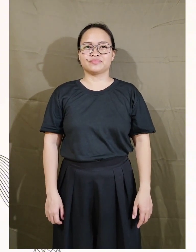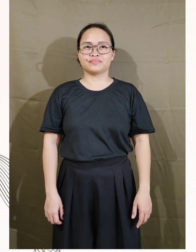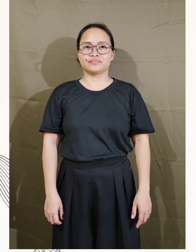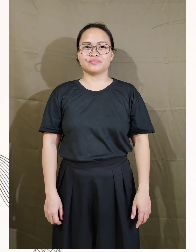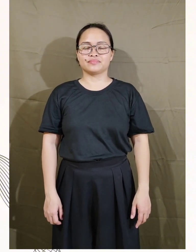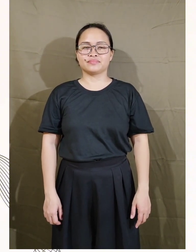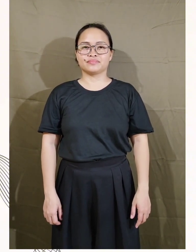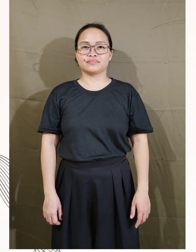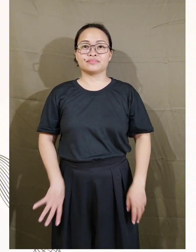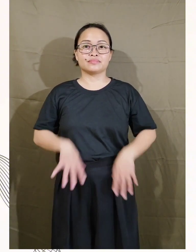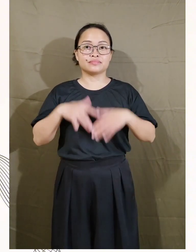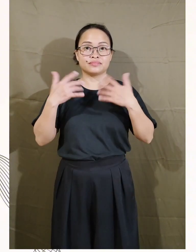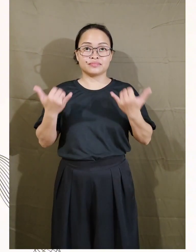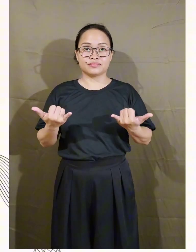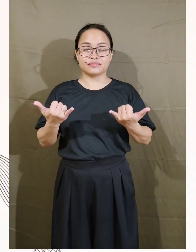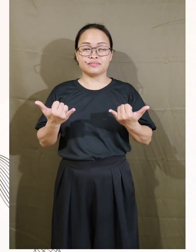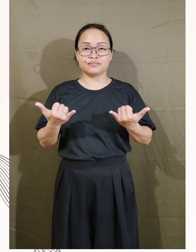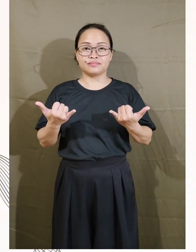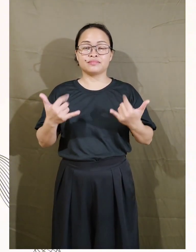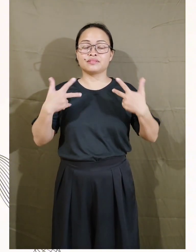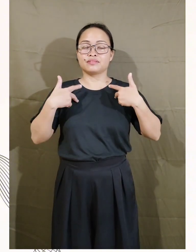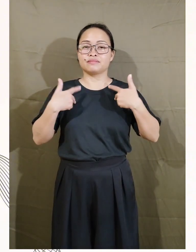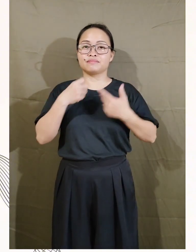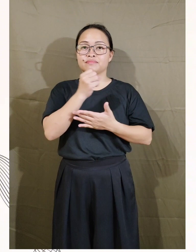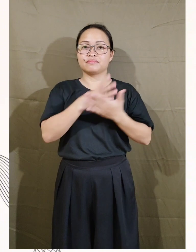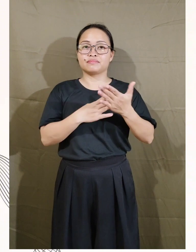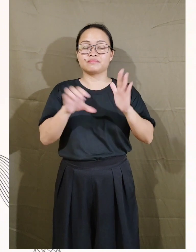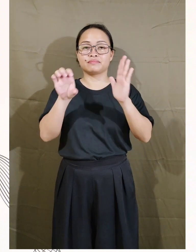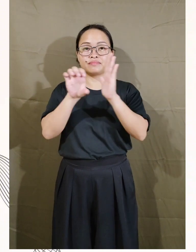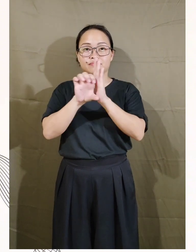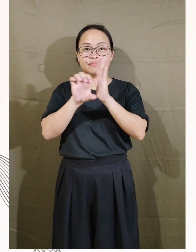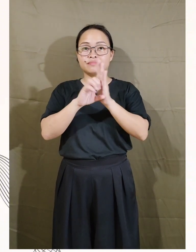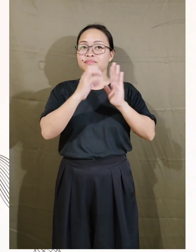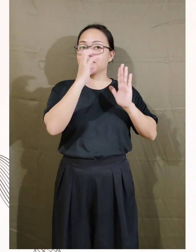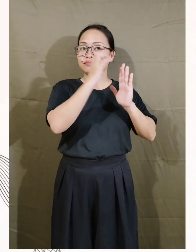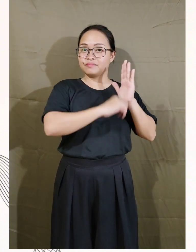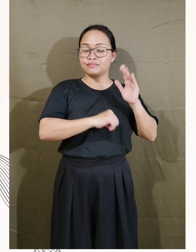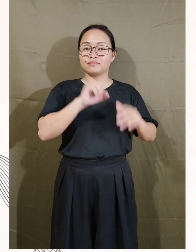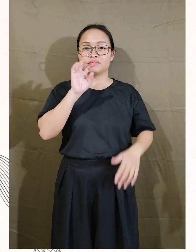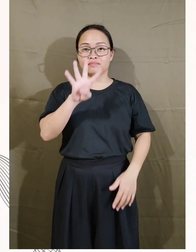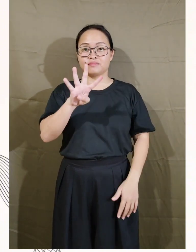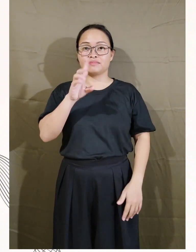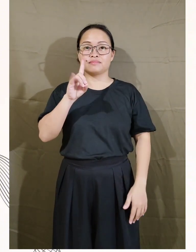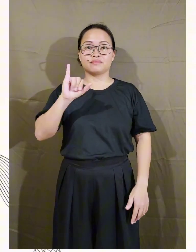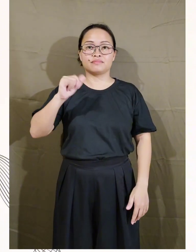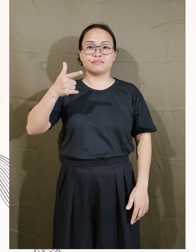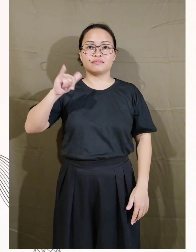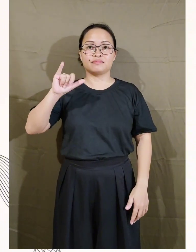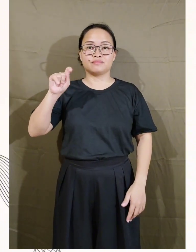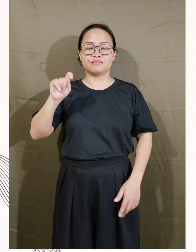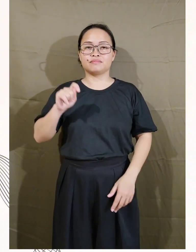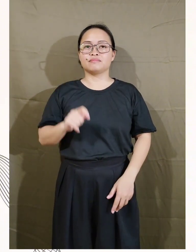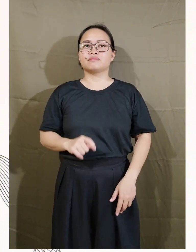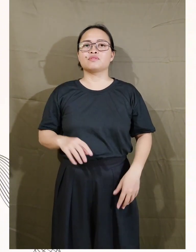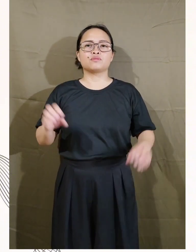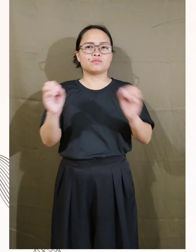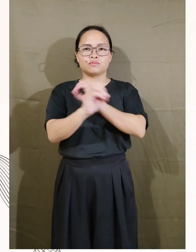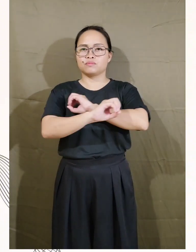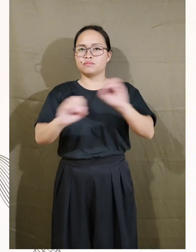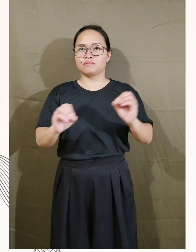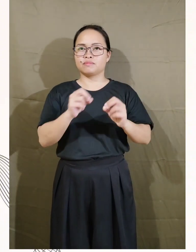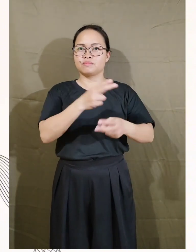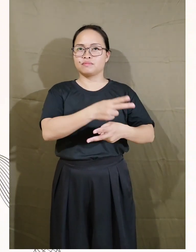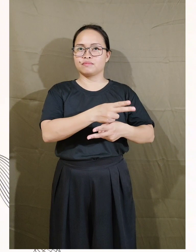Now, let's go through some examples on subtracting 4-digit numbers without borrowing.